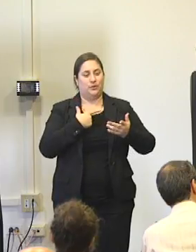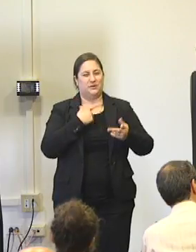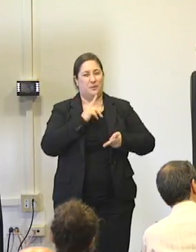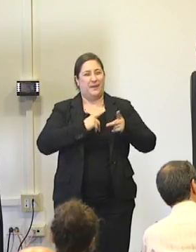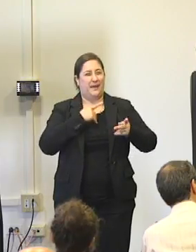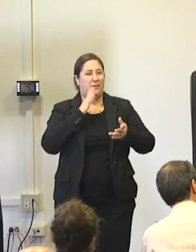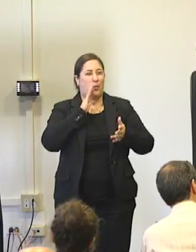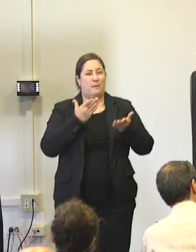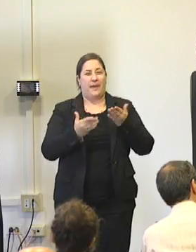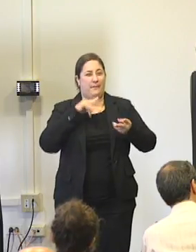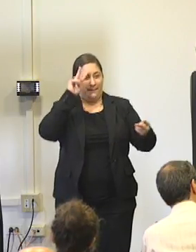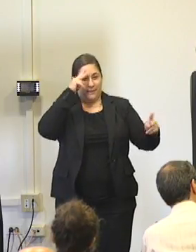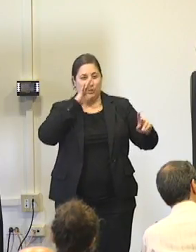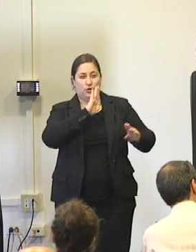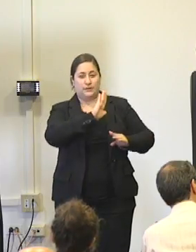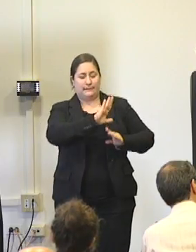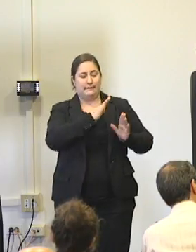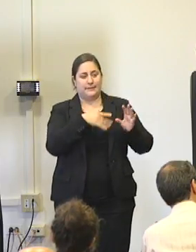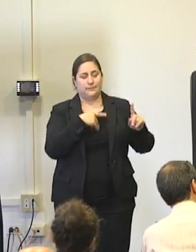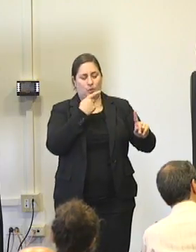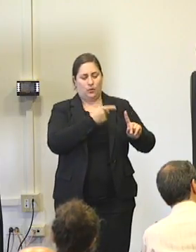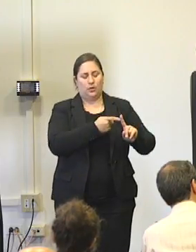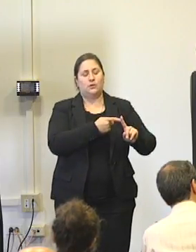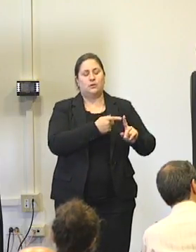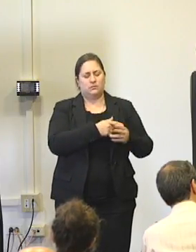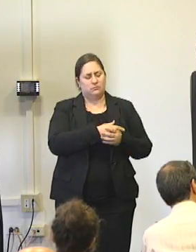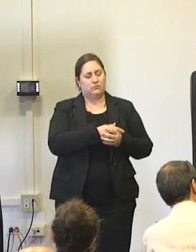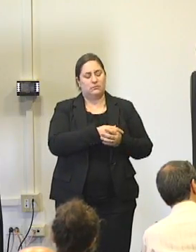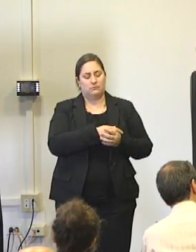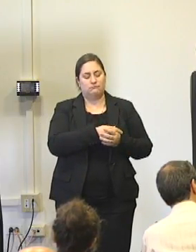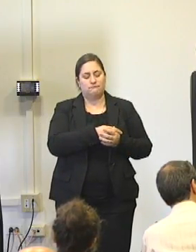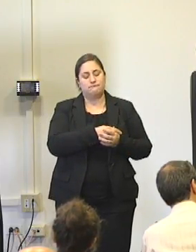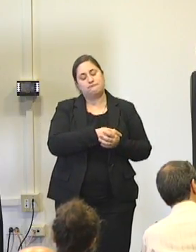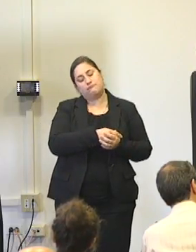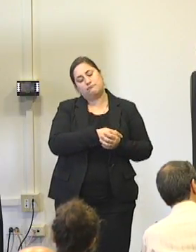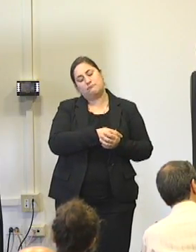he didn't intend,